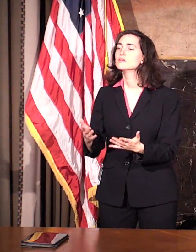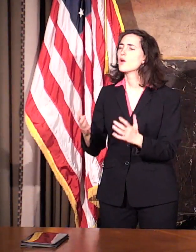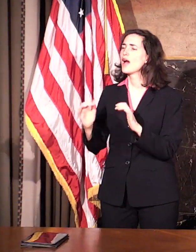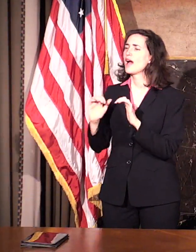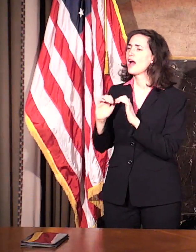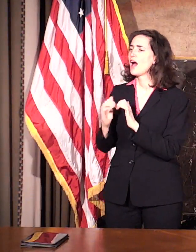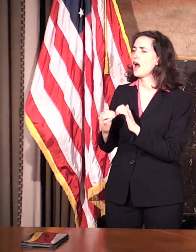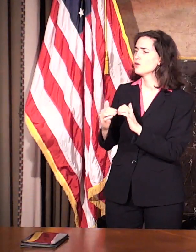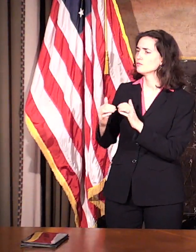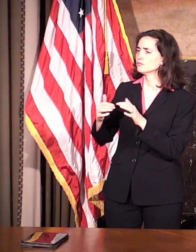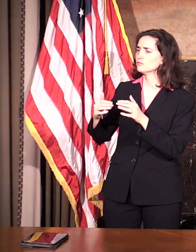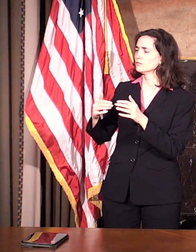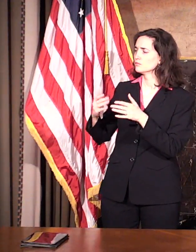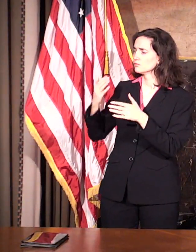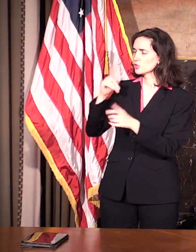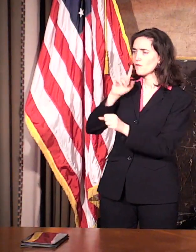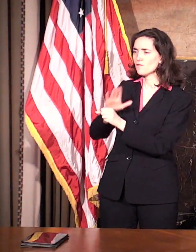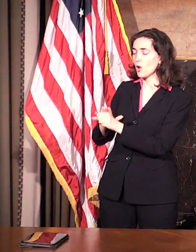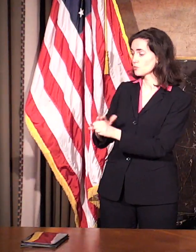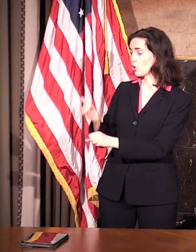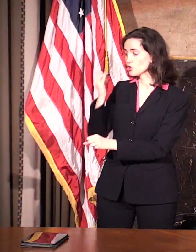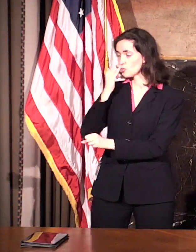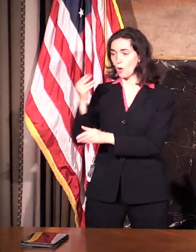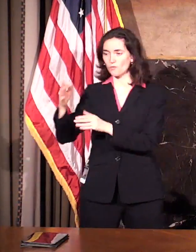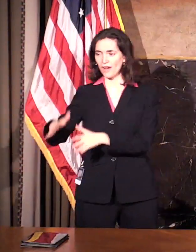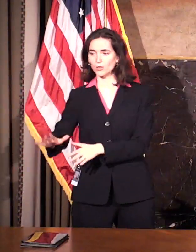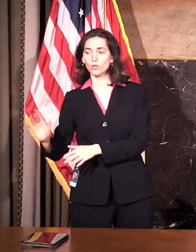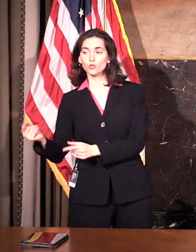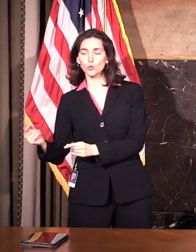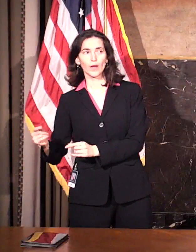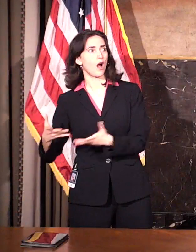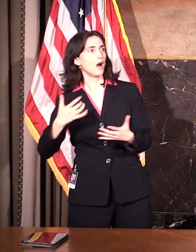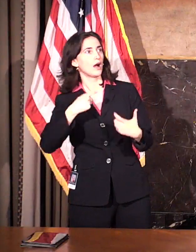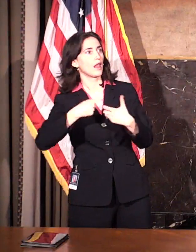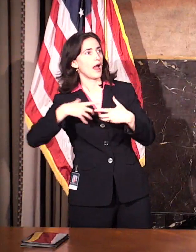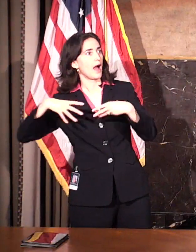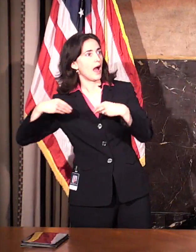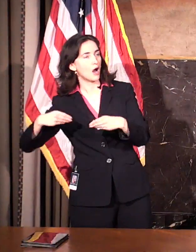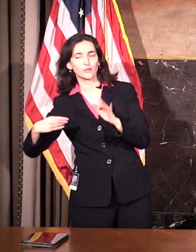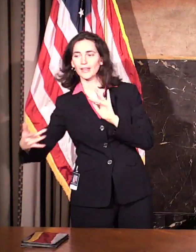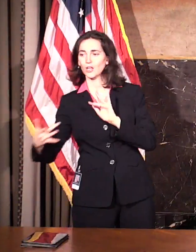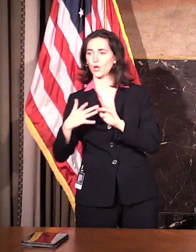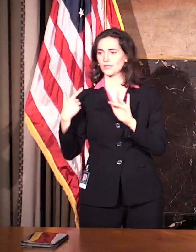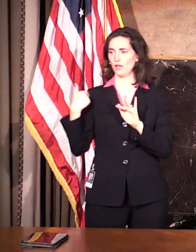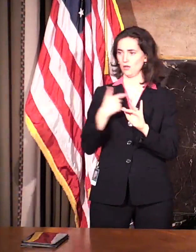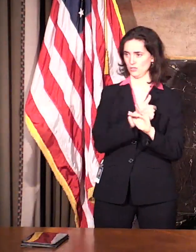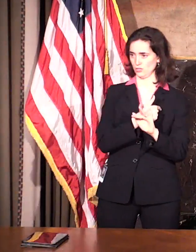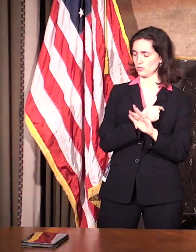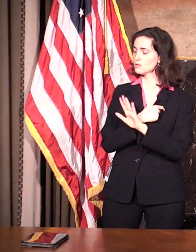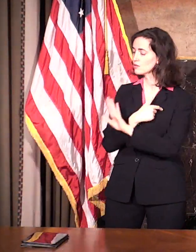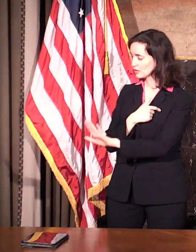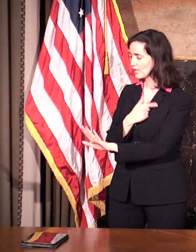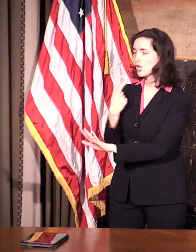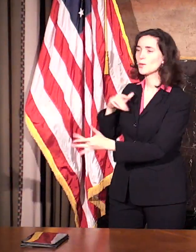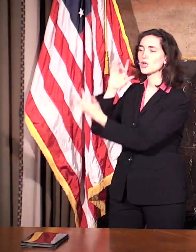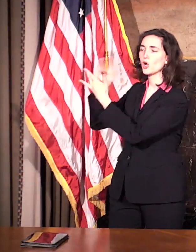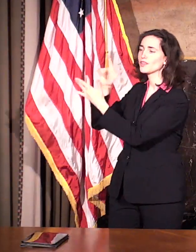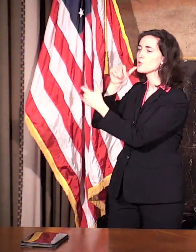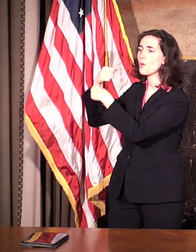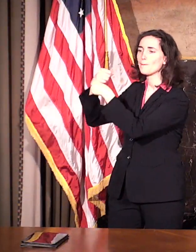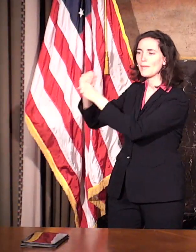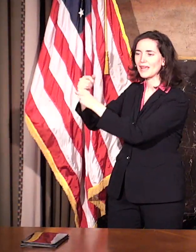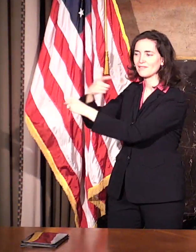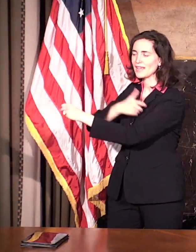a provider reaches out to us with concerns that they lost power or something like that is we communicate with the vaccine manufacturer, Pfizer